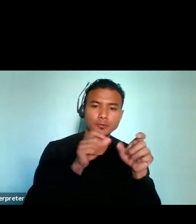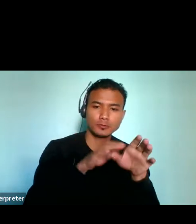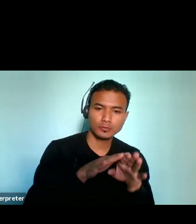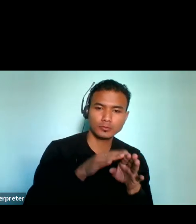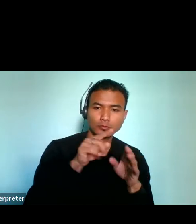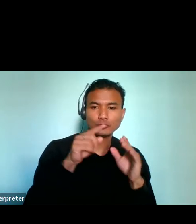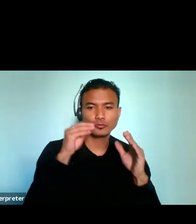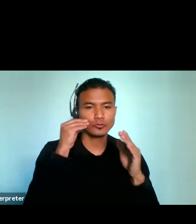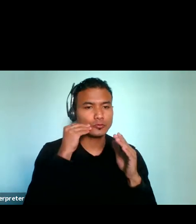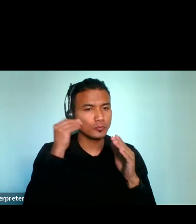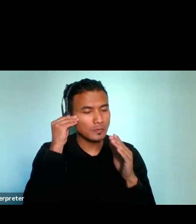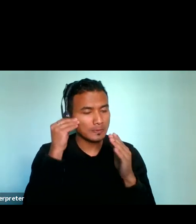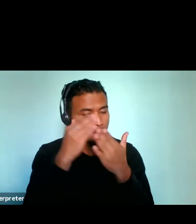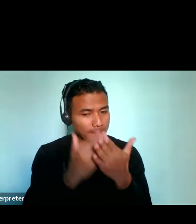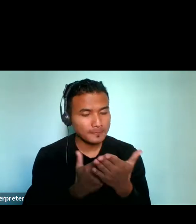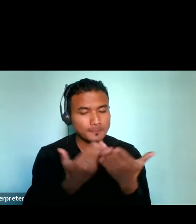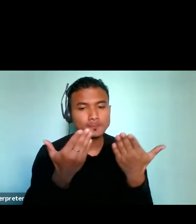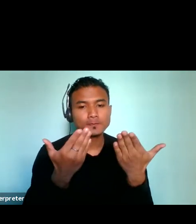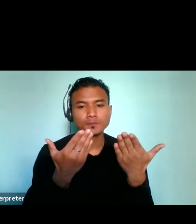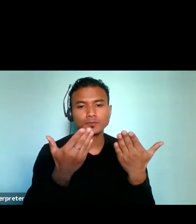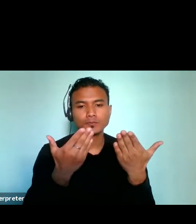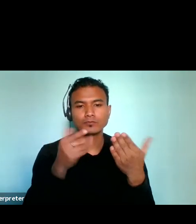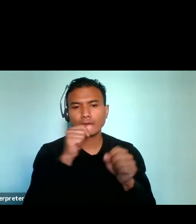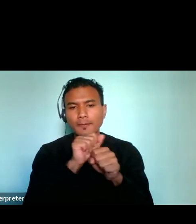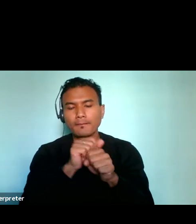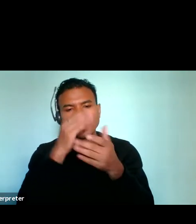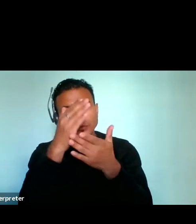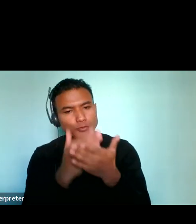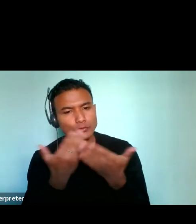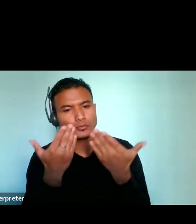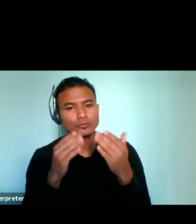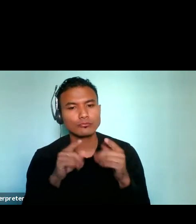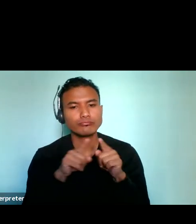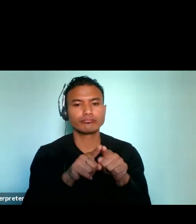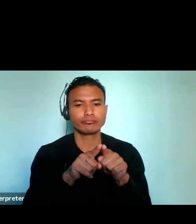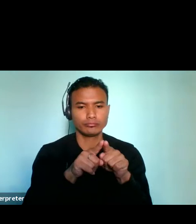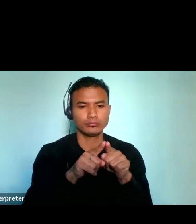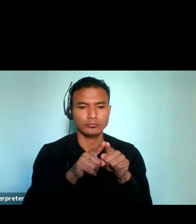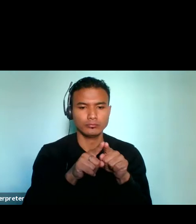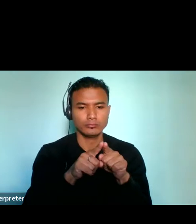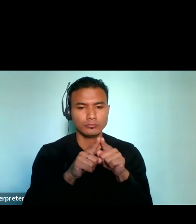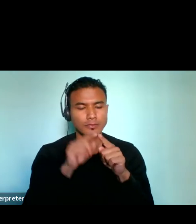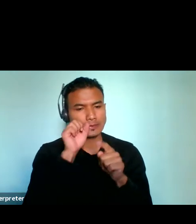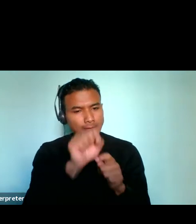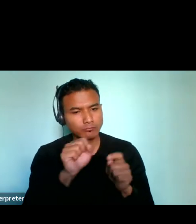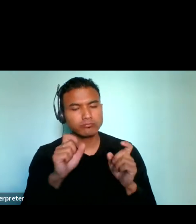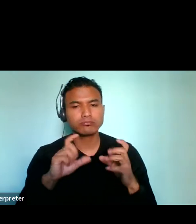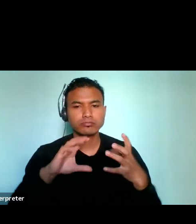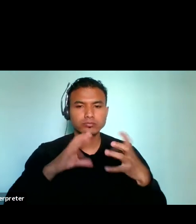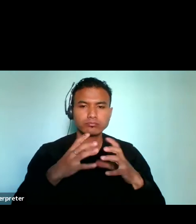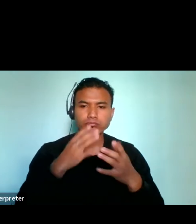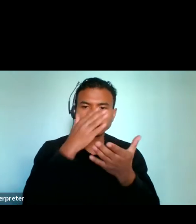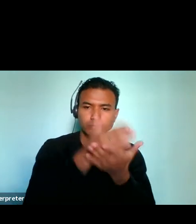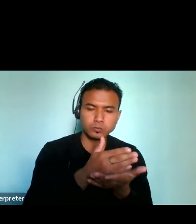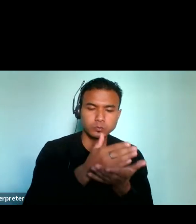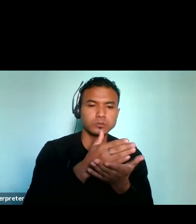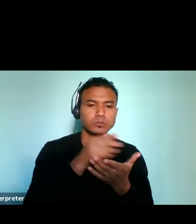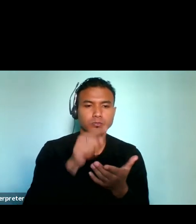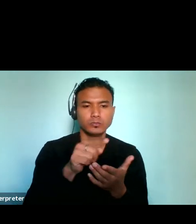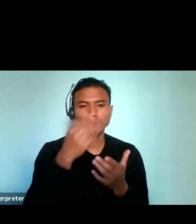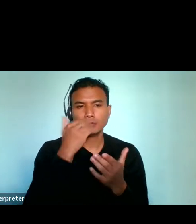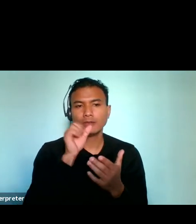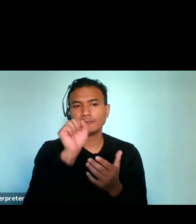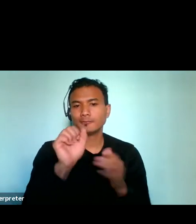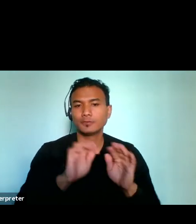homes, and how they worked together to stop this company from dispossessing their